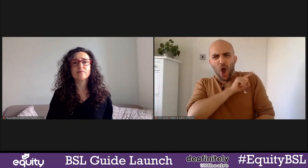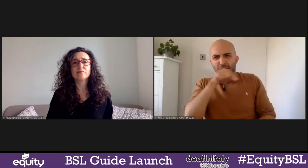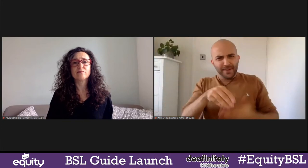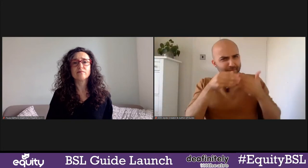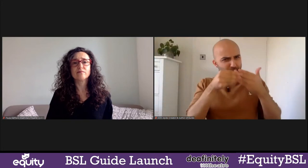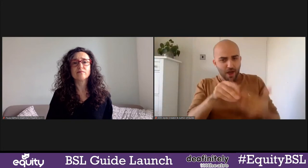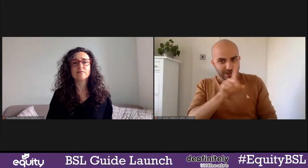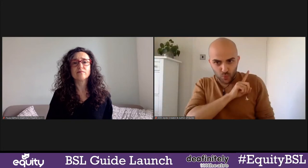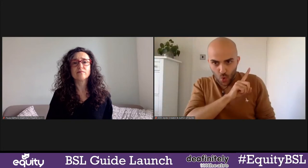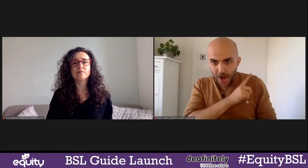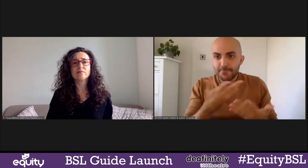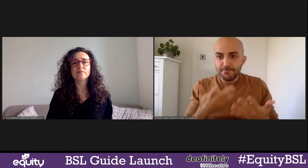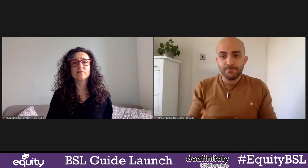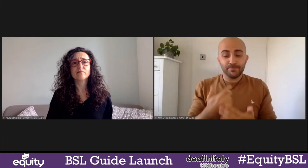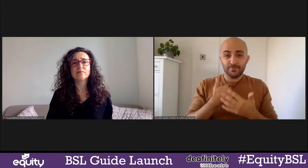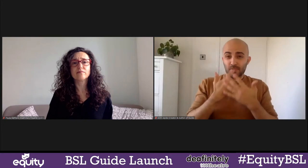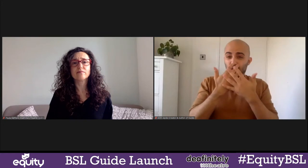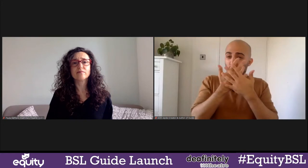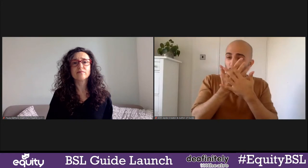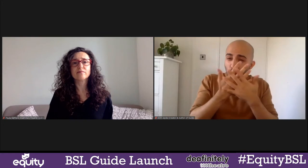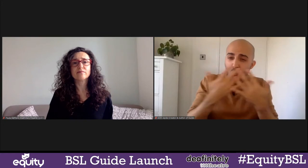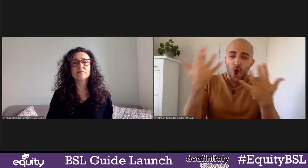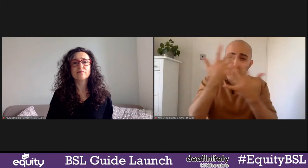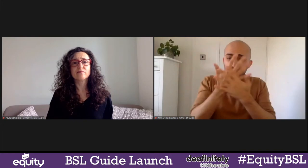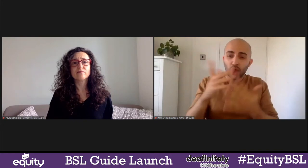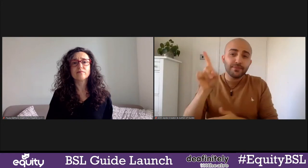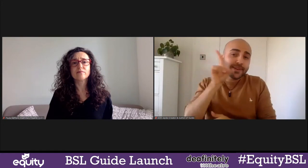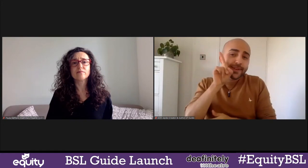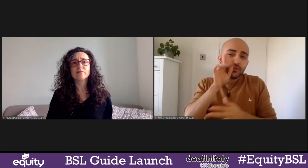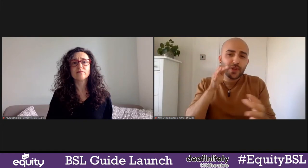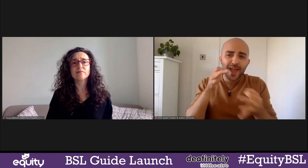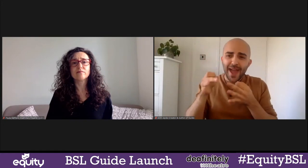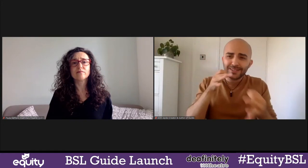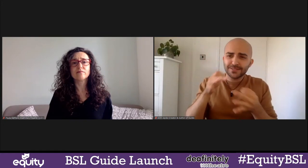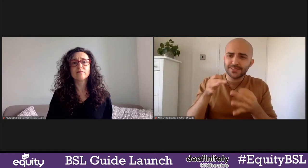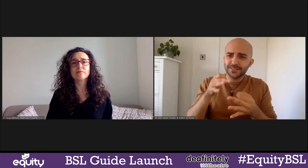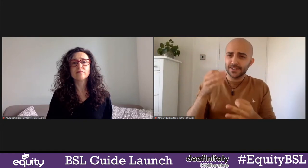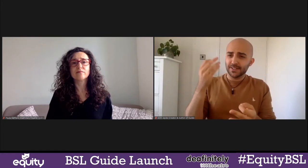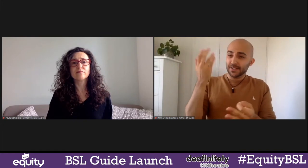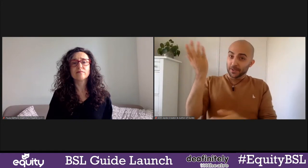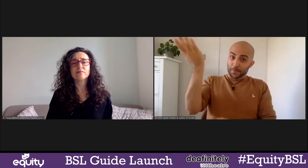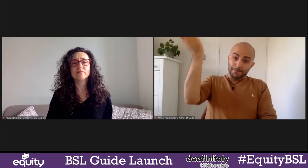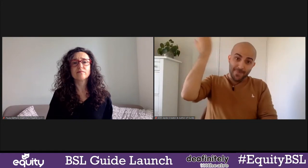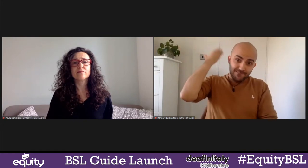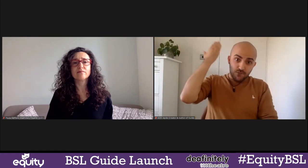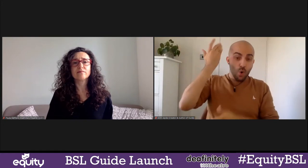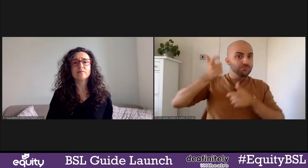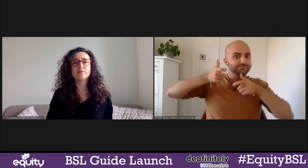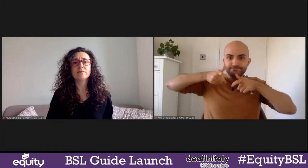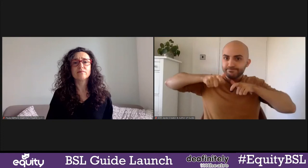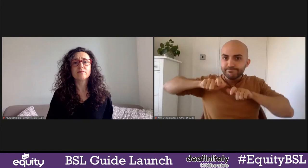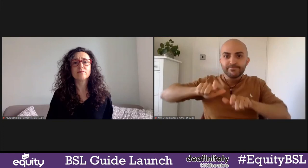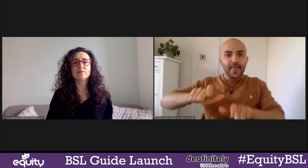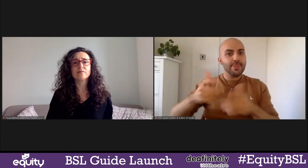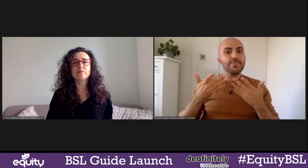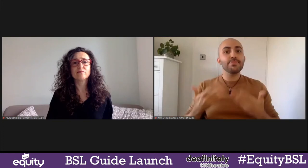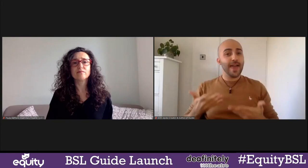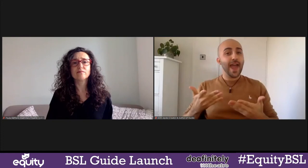So, why have we produced this guide? There are many actors, both past